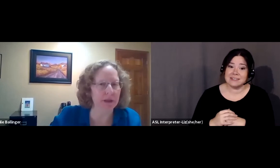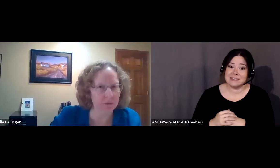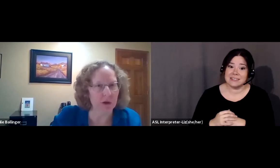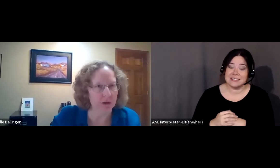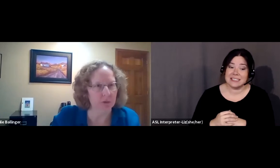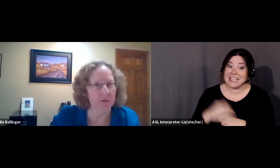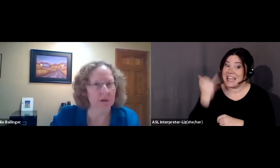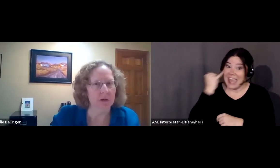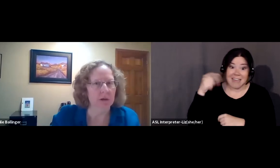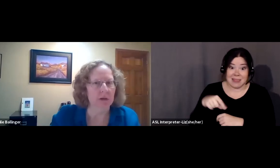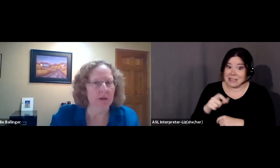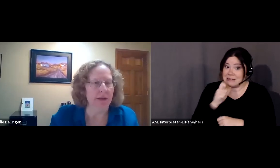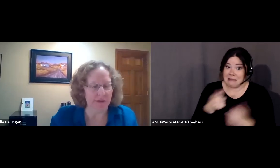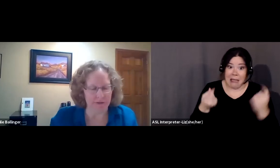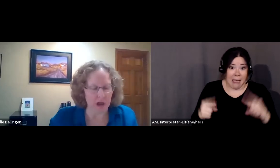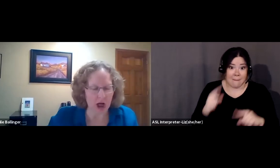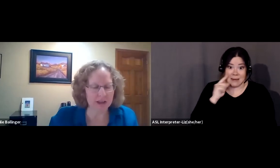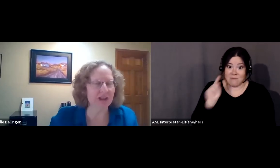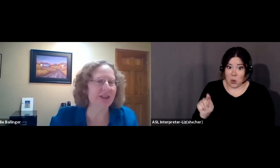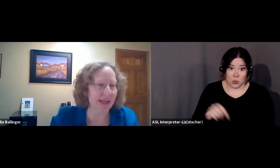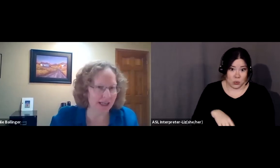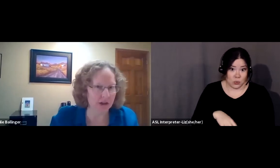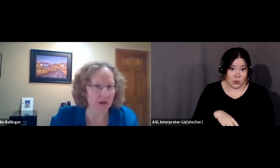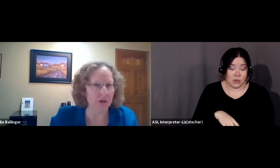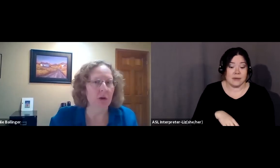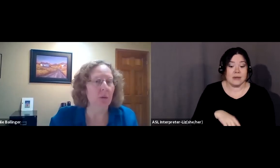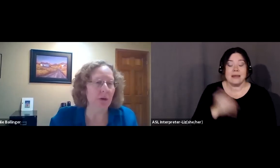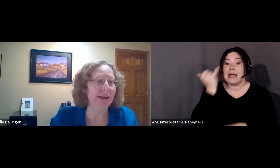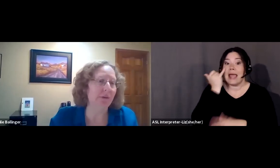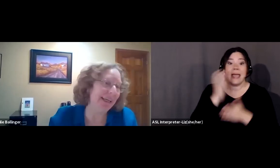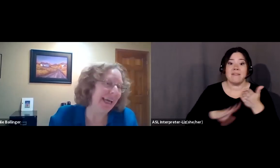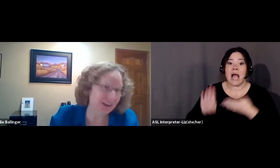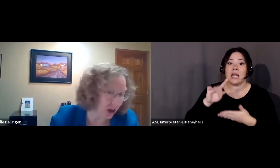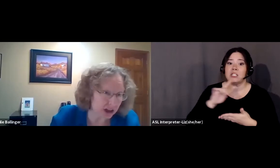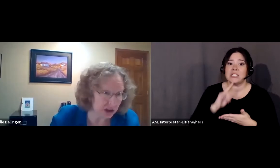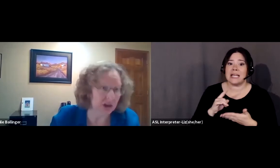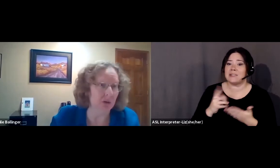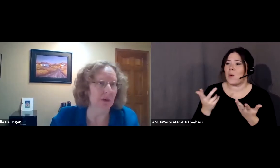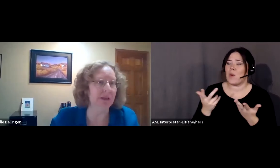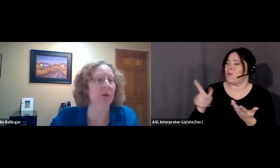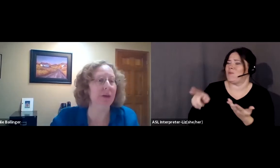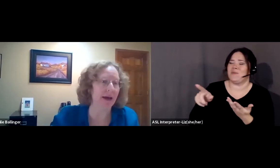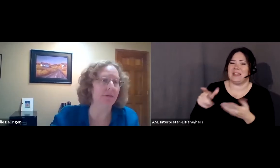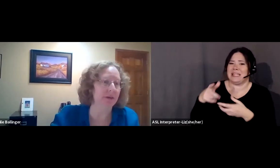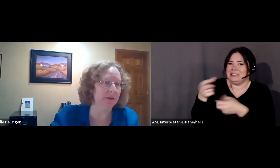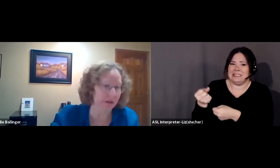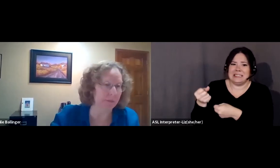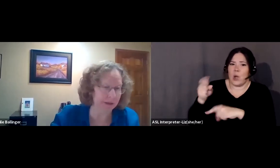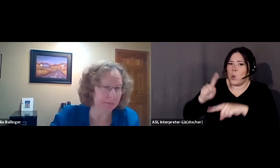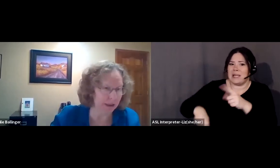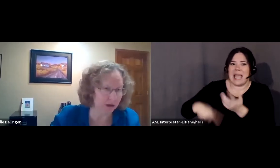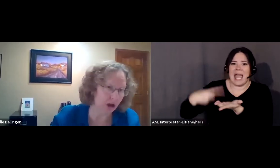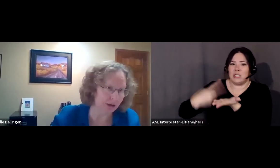not happening for you, if the college is saying to you, we can't talk to you until we have